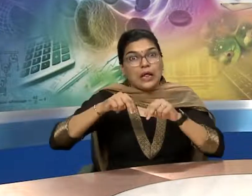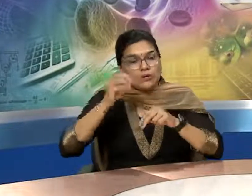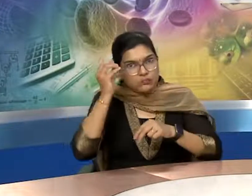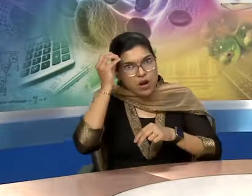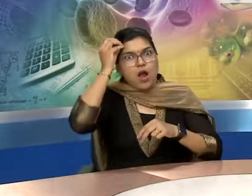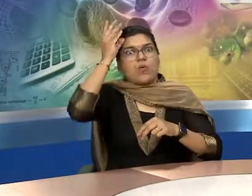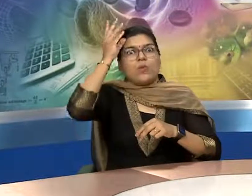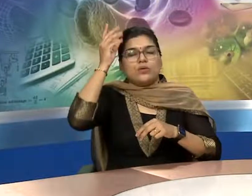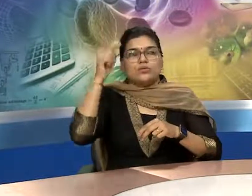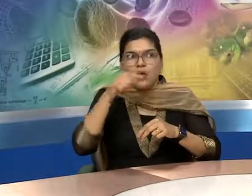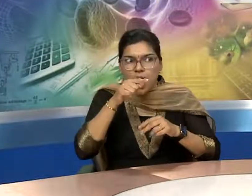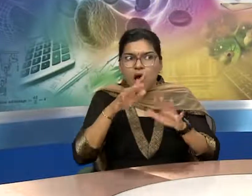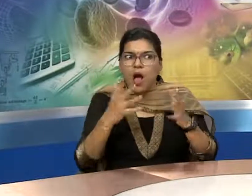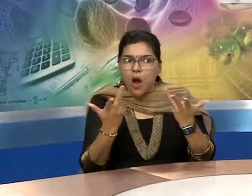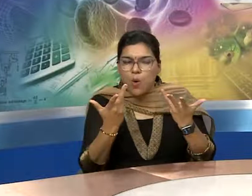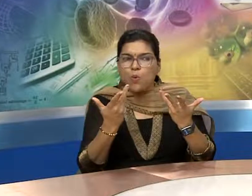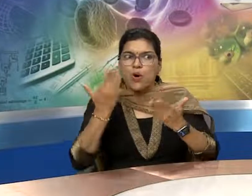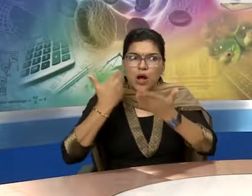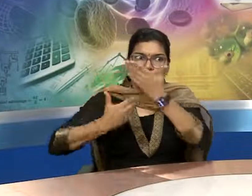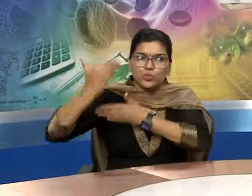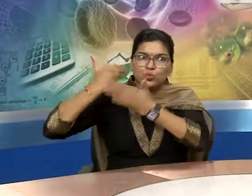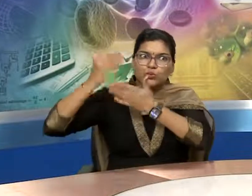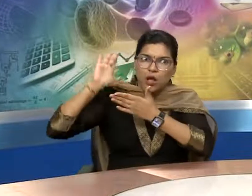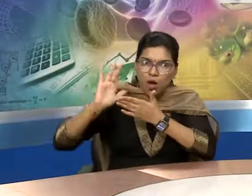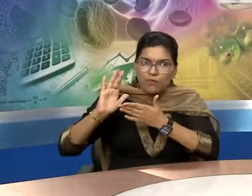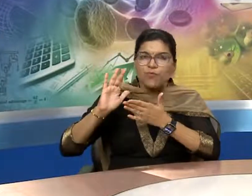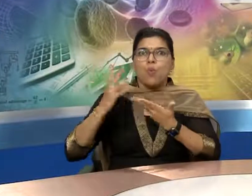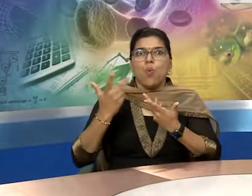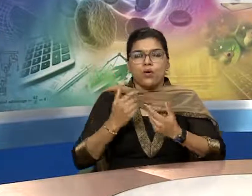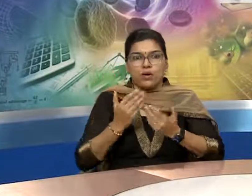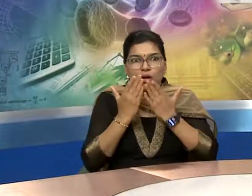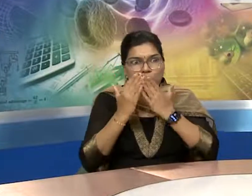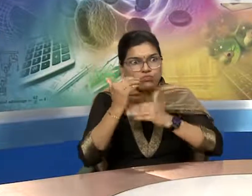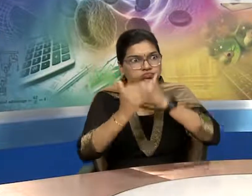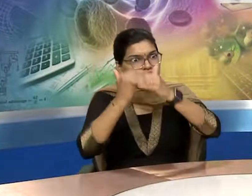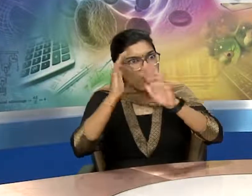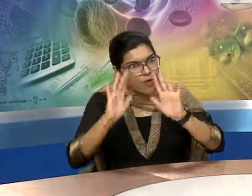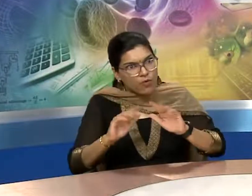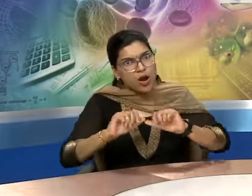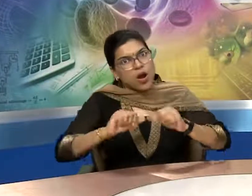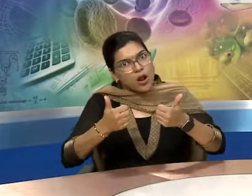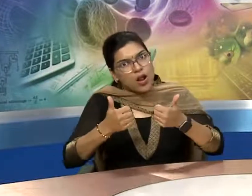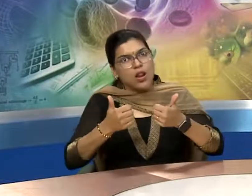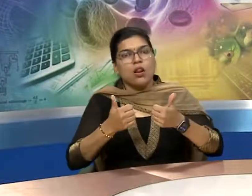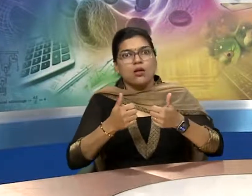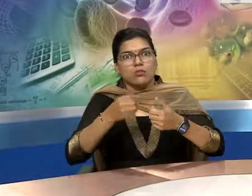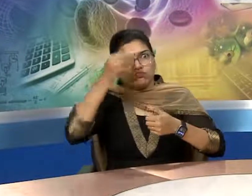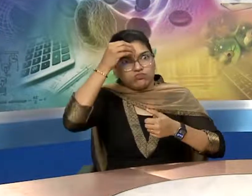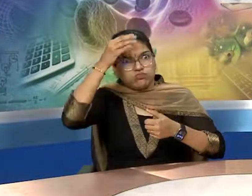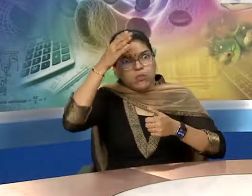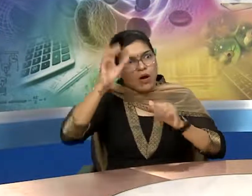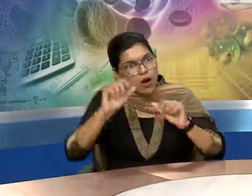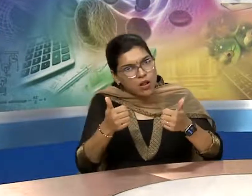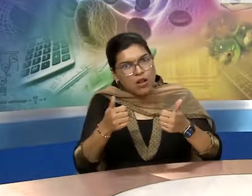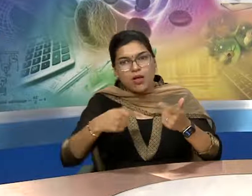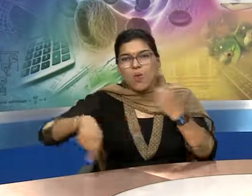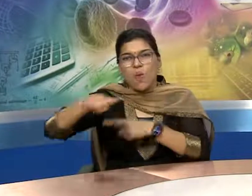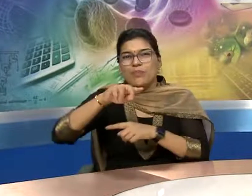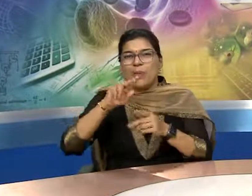serials, or laptop. We use all these machines for using the soft